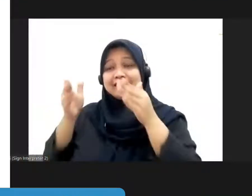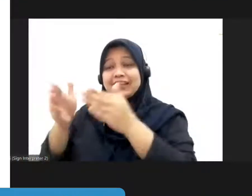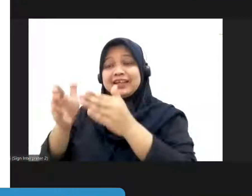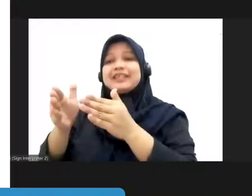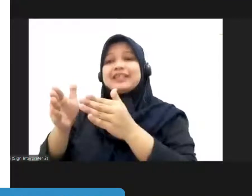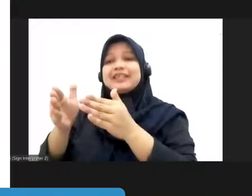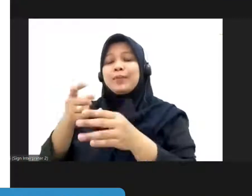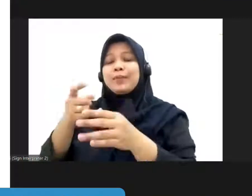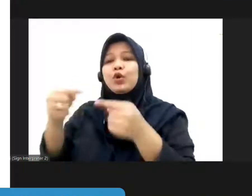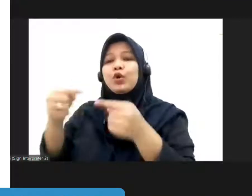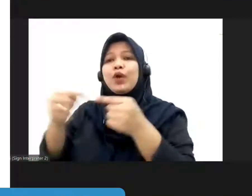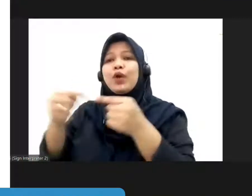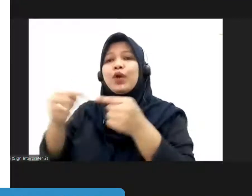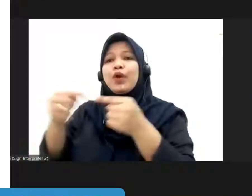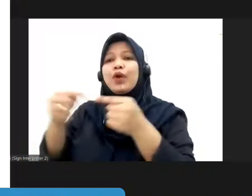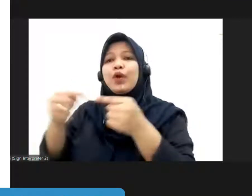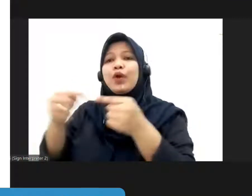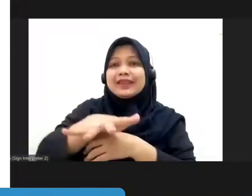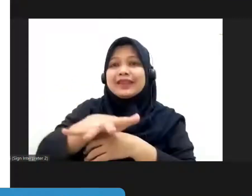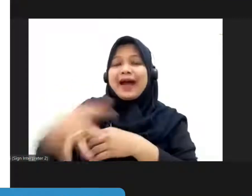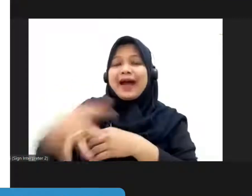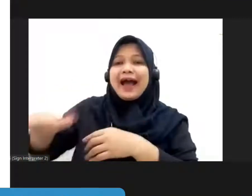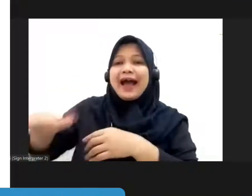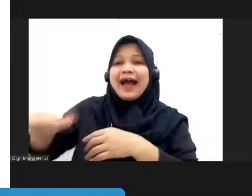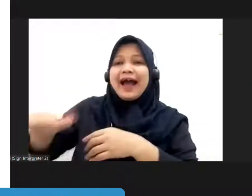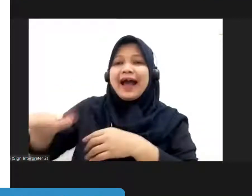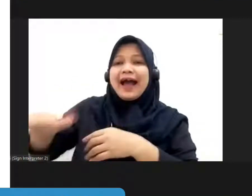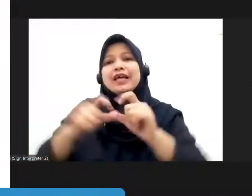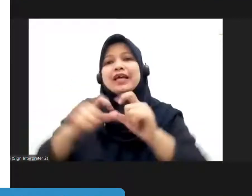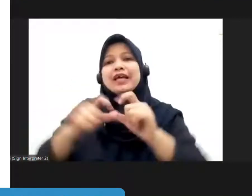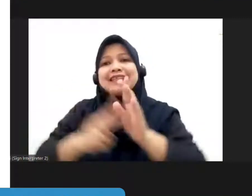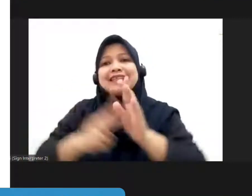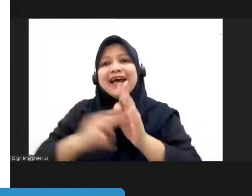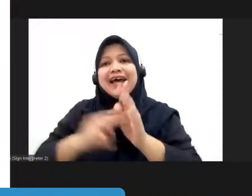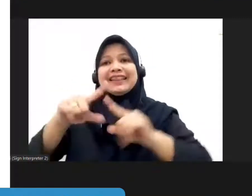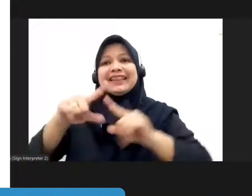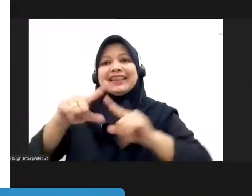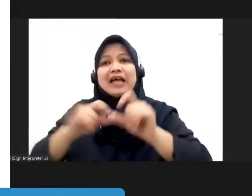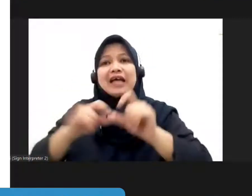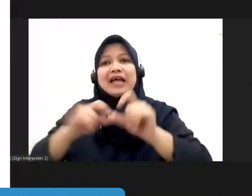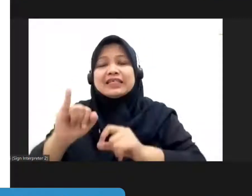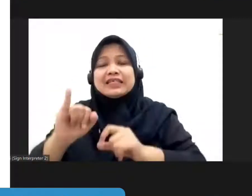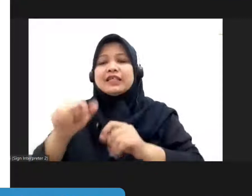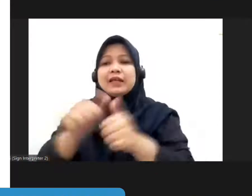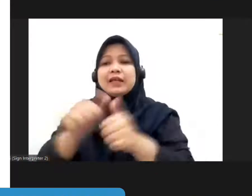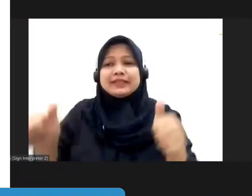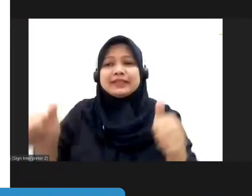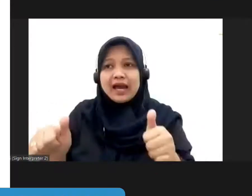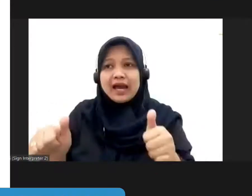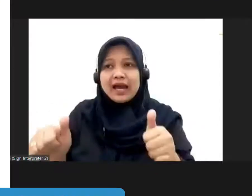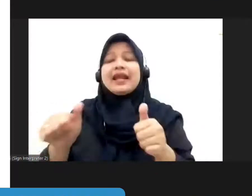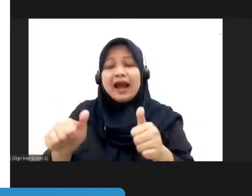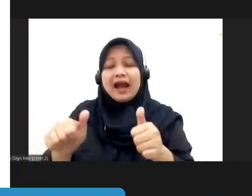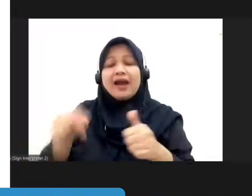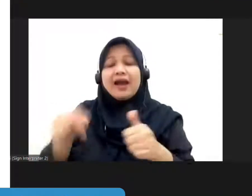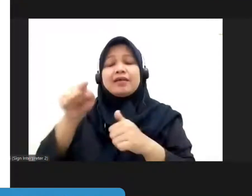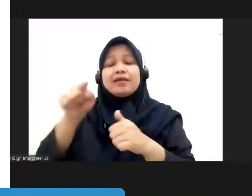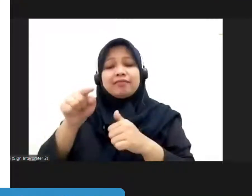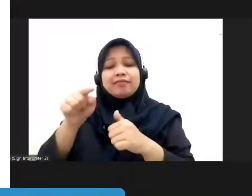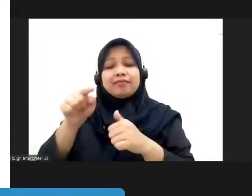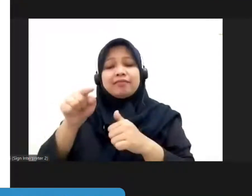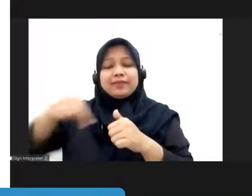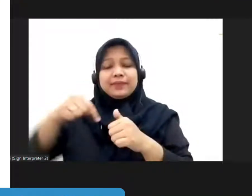and hygienes, we can see from the all the research that have been published there, which is